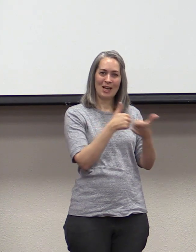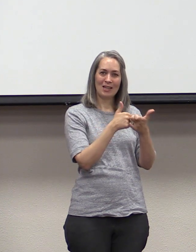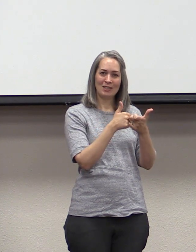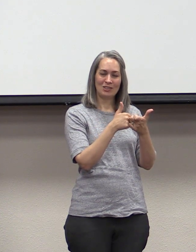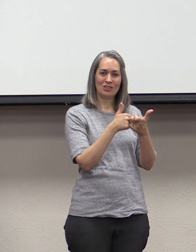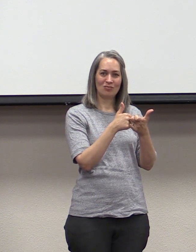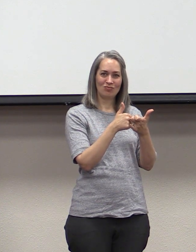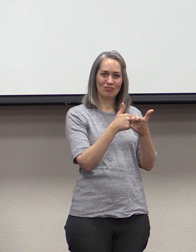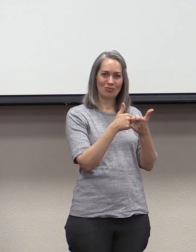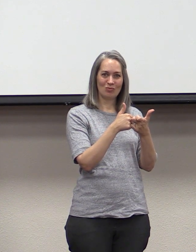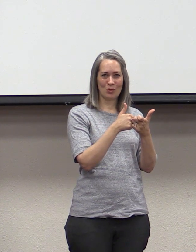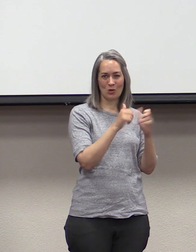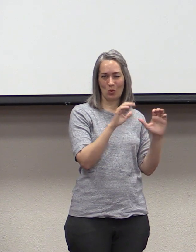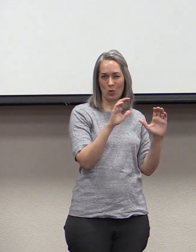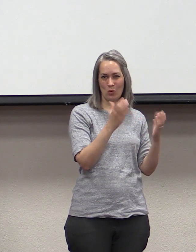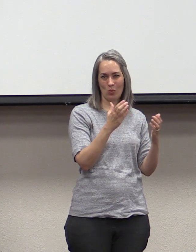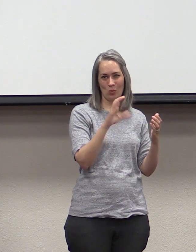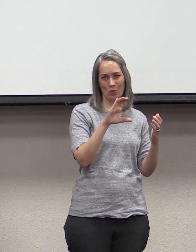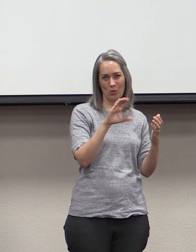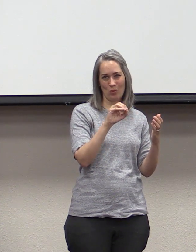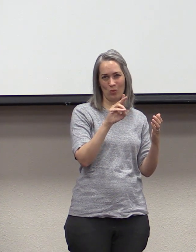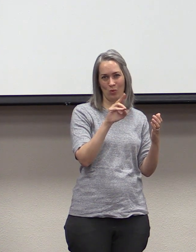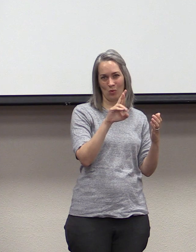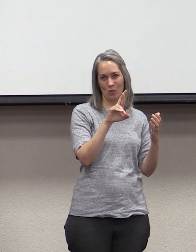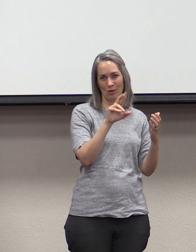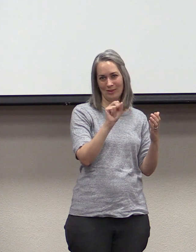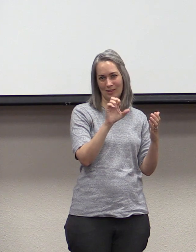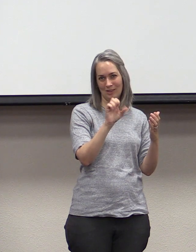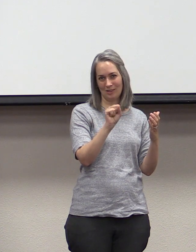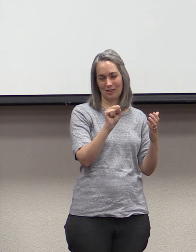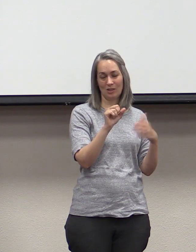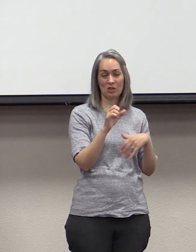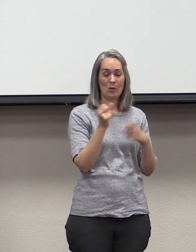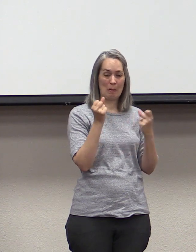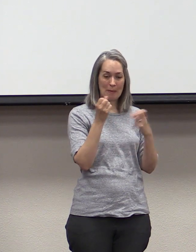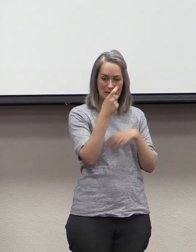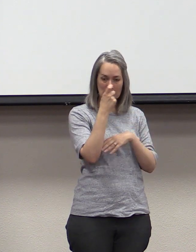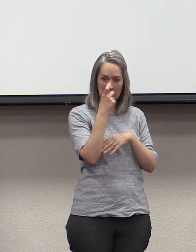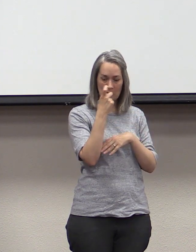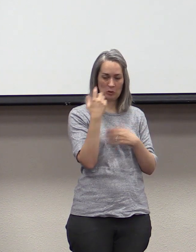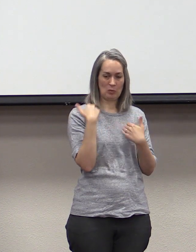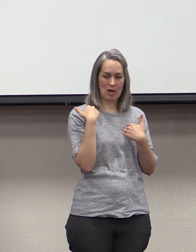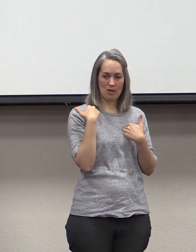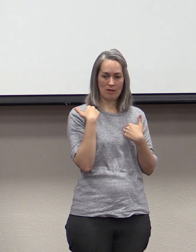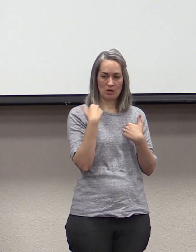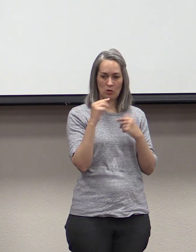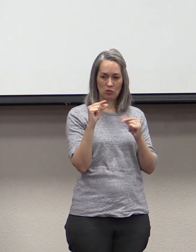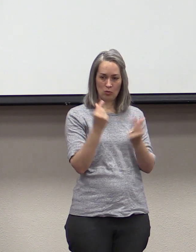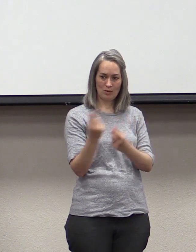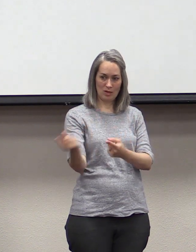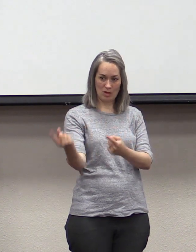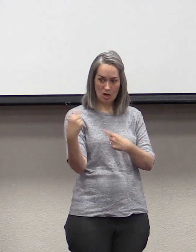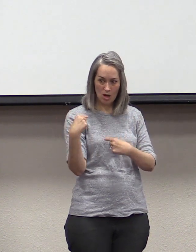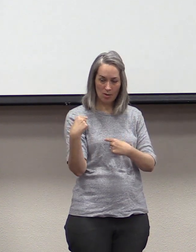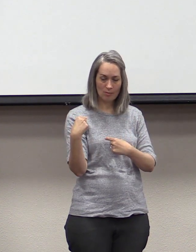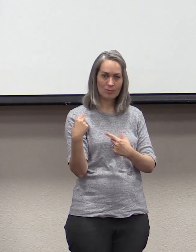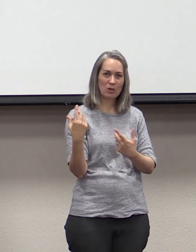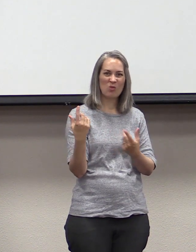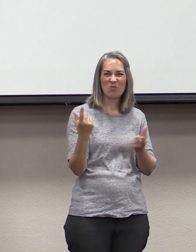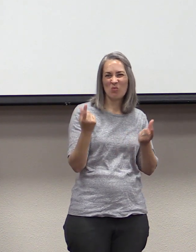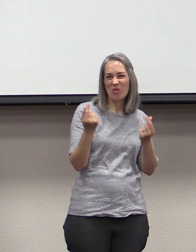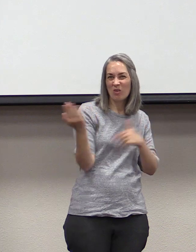of summers just kind of going through groups, and we had groups that would come in, and the way the day would go is a group would come